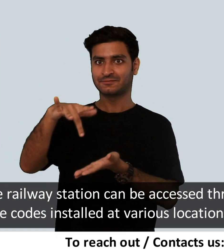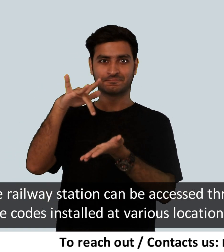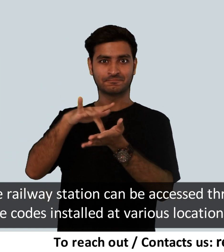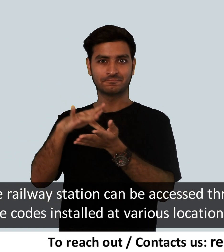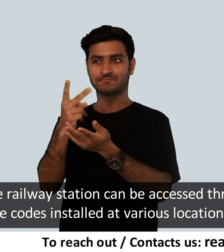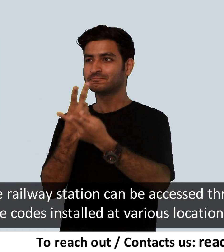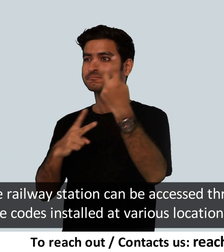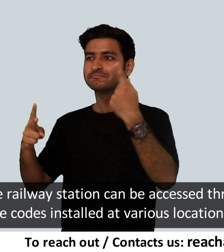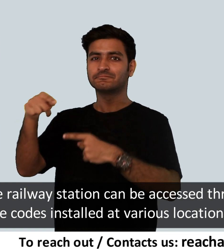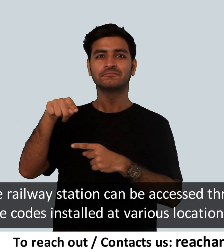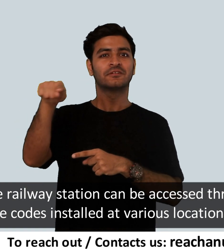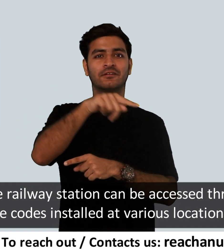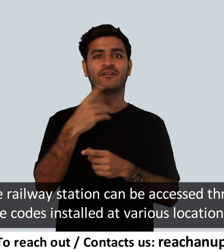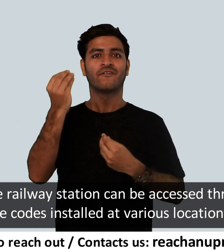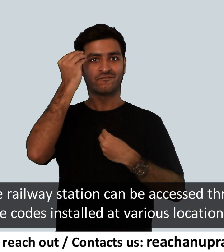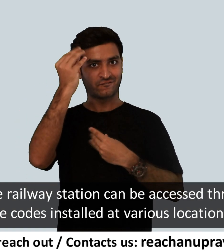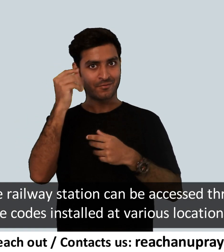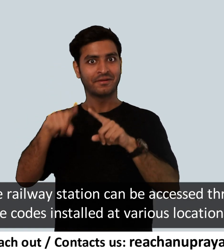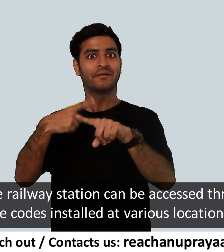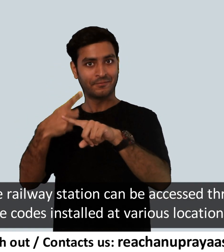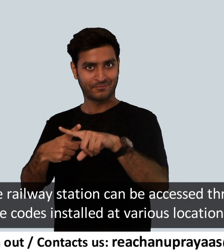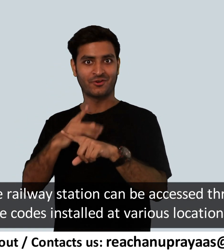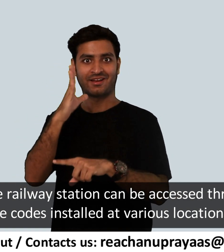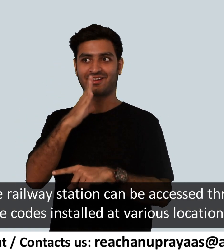the QR code installed at various locations.